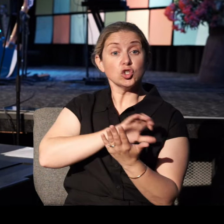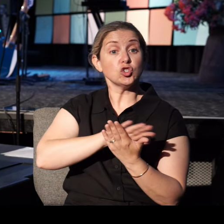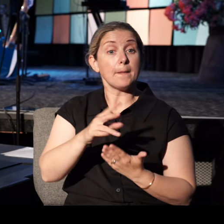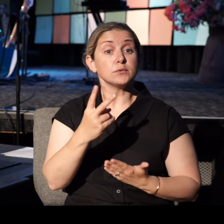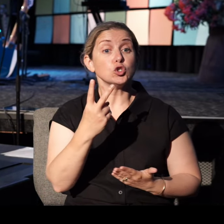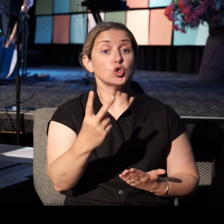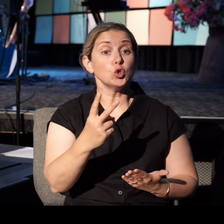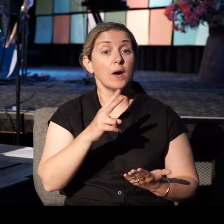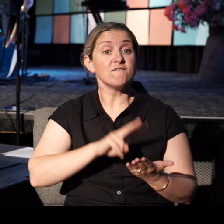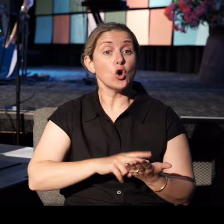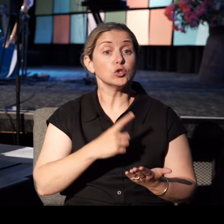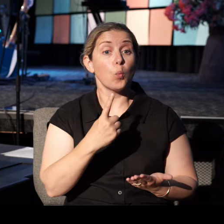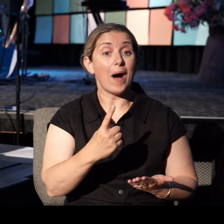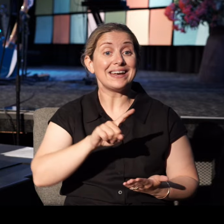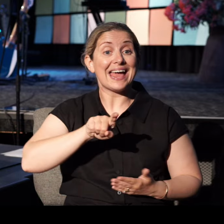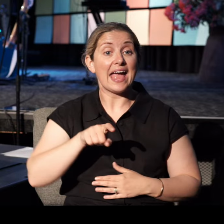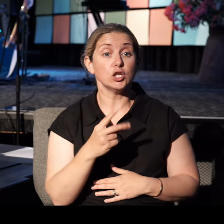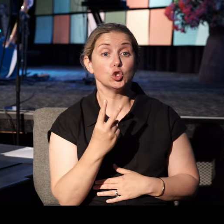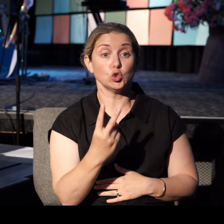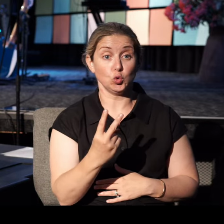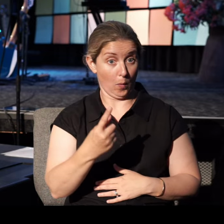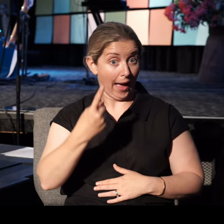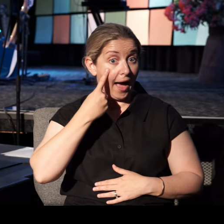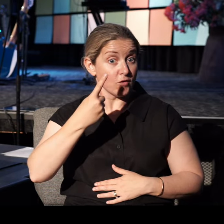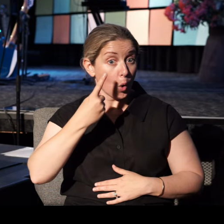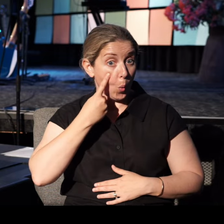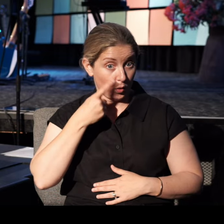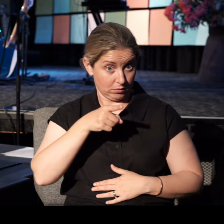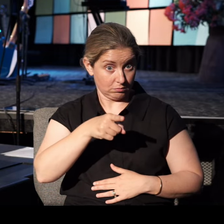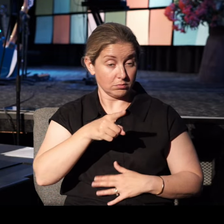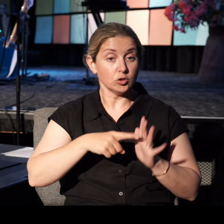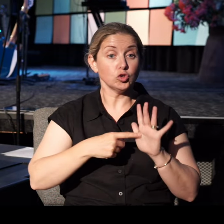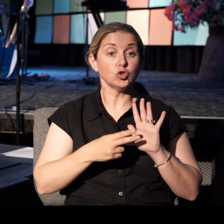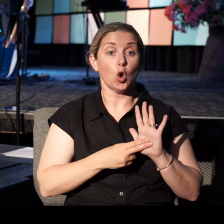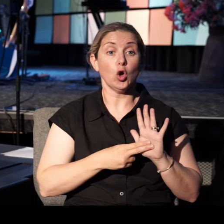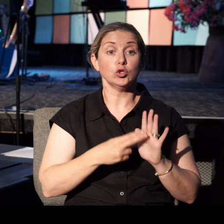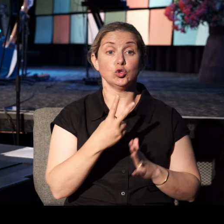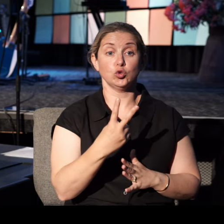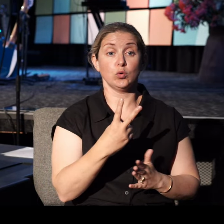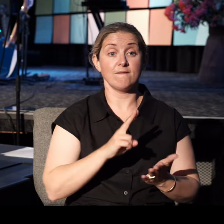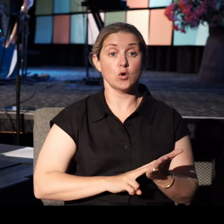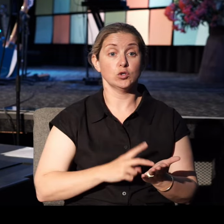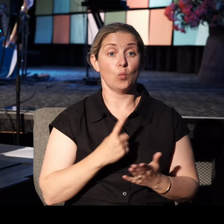Chapters 2, verse 1 and 2. Grab, make sure you've got 1 John open. Have a look at chapters 2, verse 1 and 2.